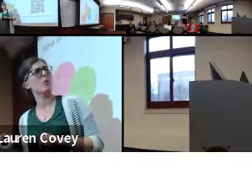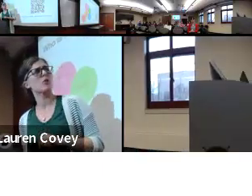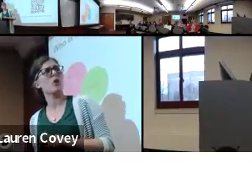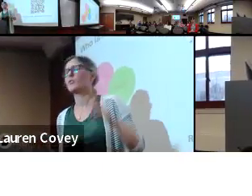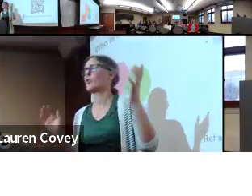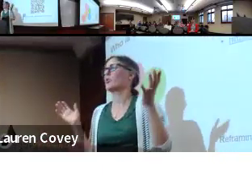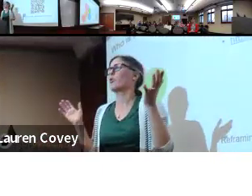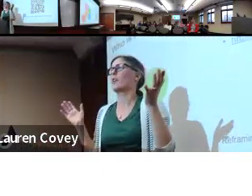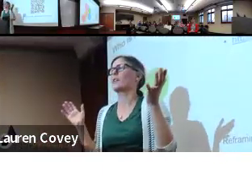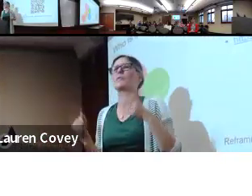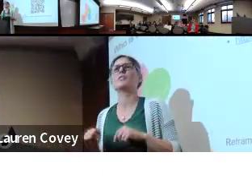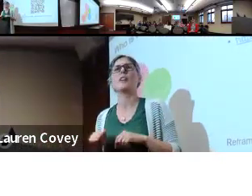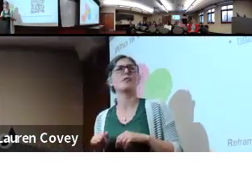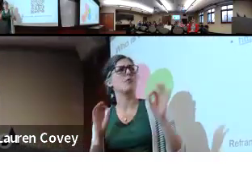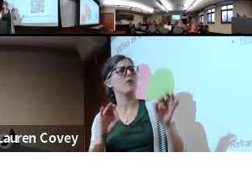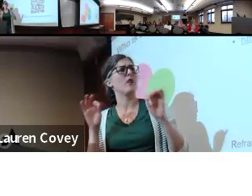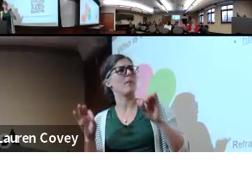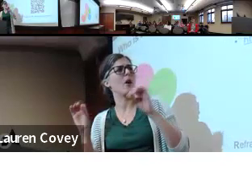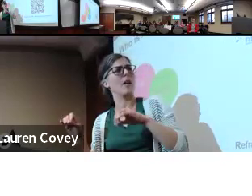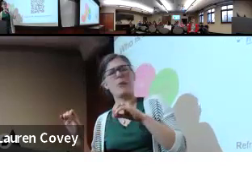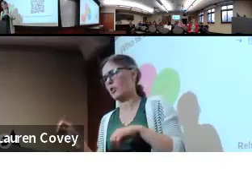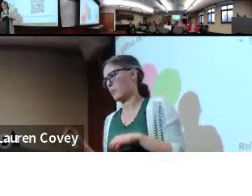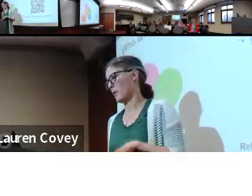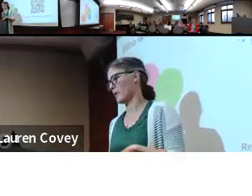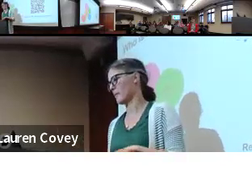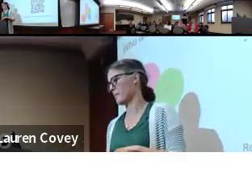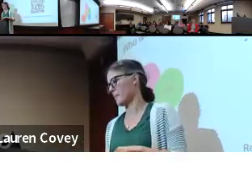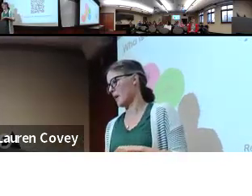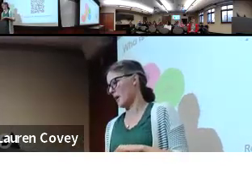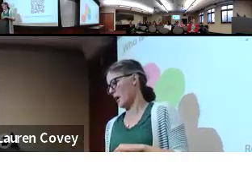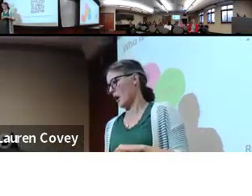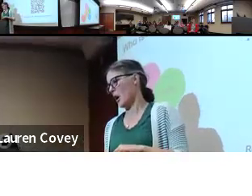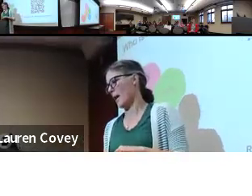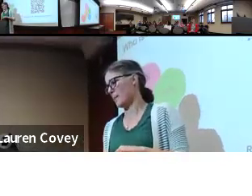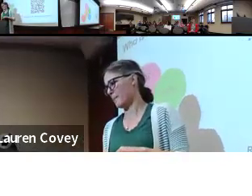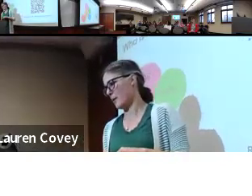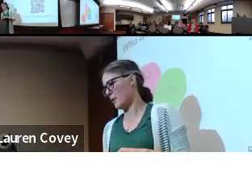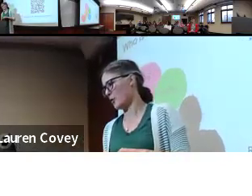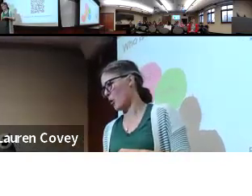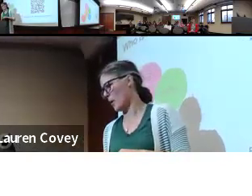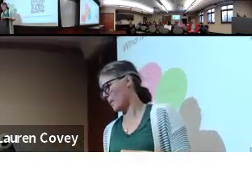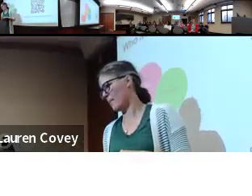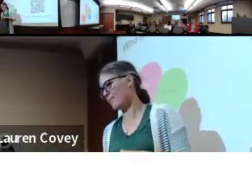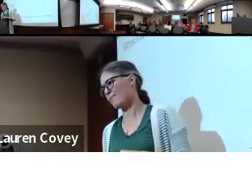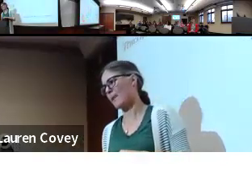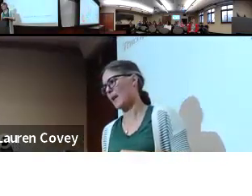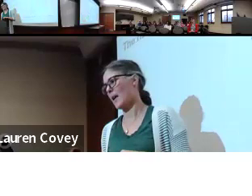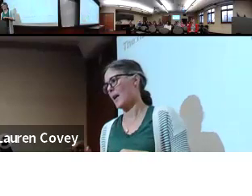Did I mention what it's called? It's called the Role Collective. It stands for Reframing Our Language Experience. All right, so